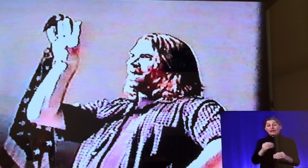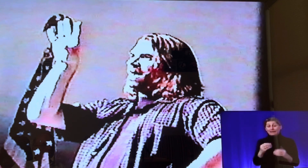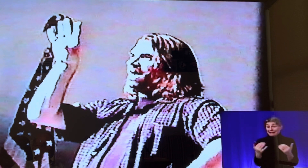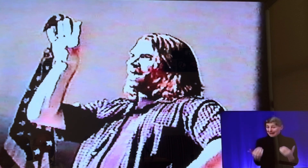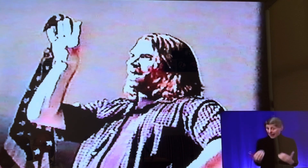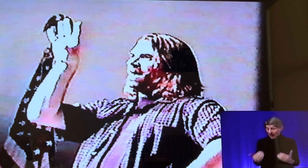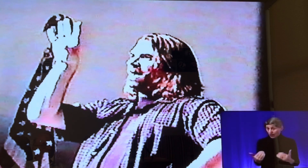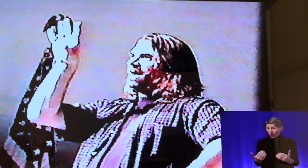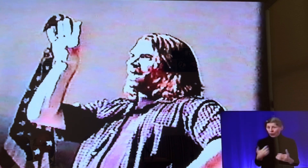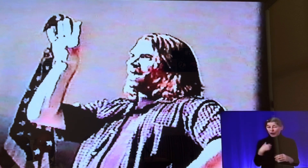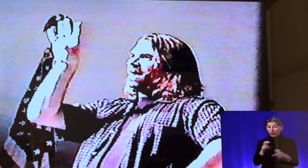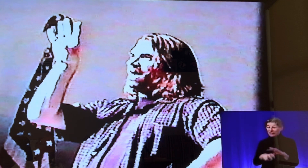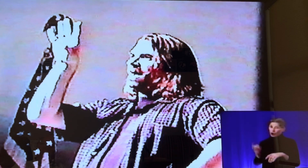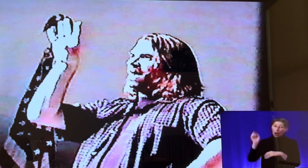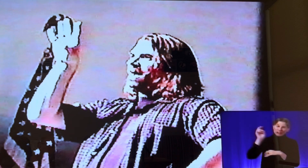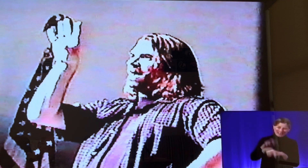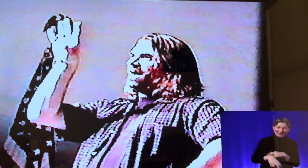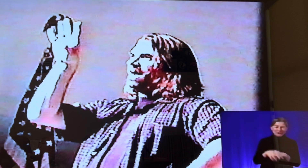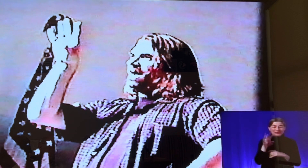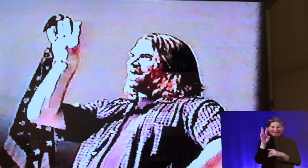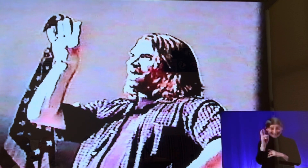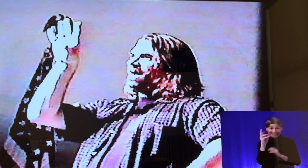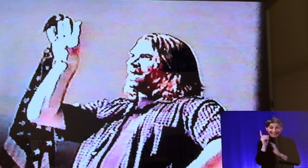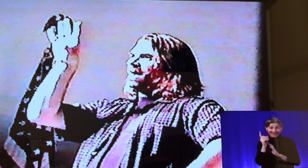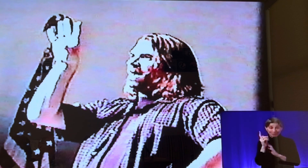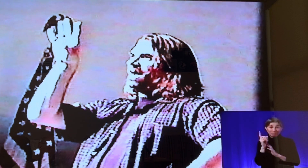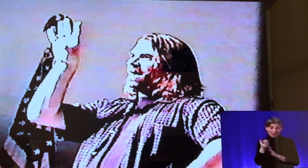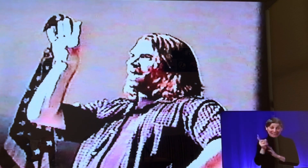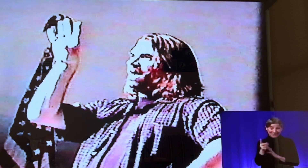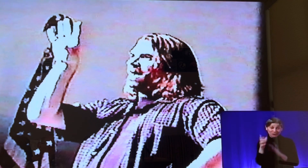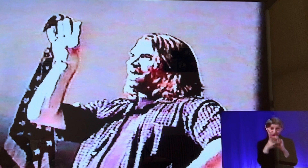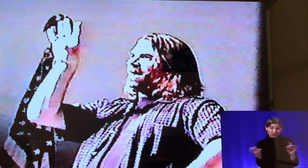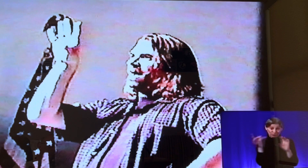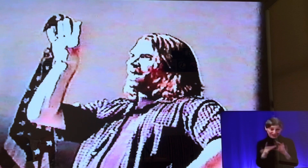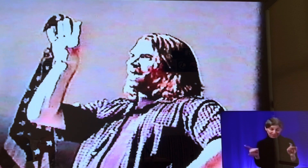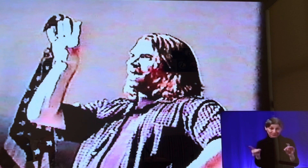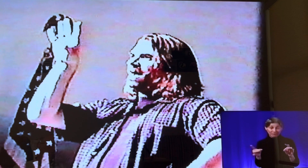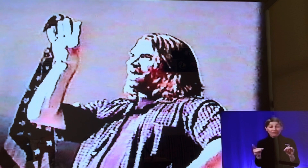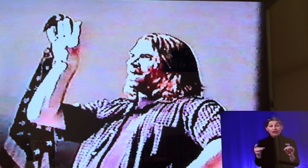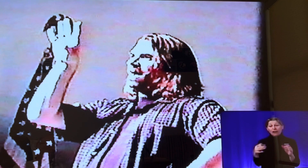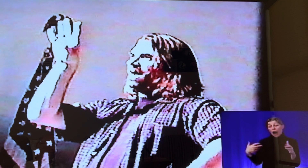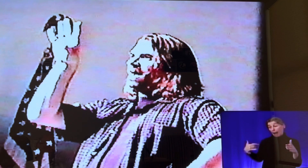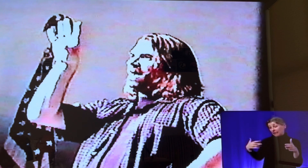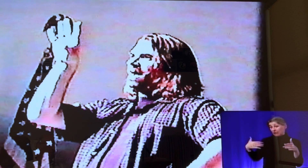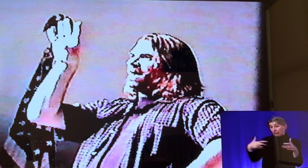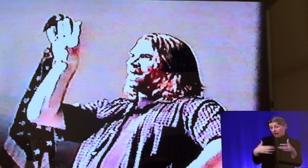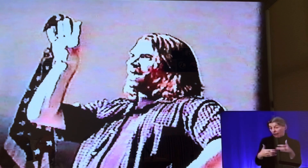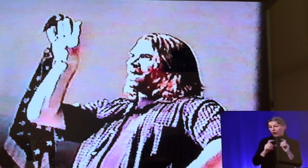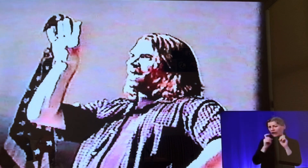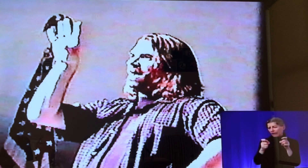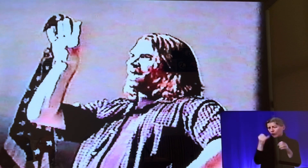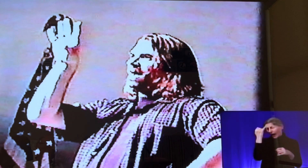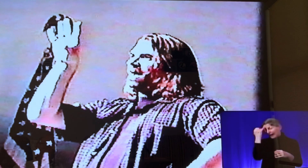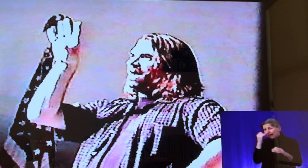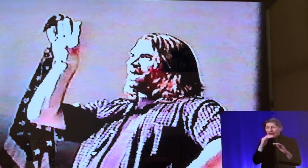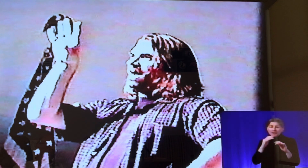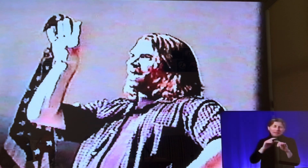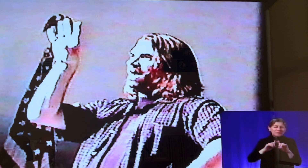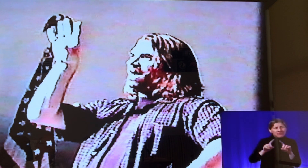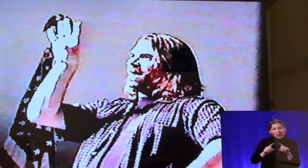launch into the 6-minute story. So up until now, I've been giving you the idea of how it goes if you force